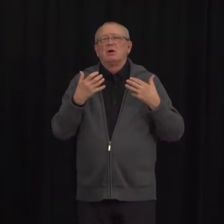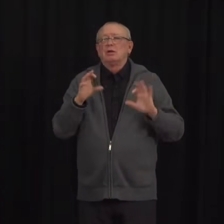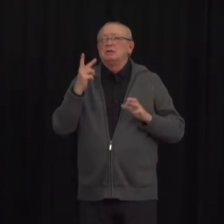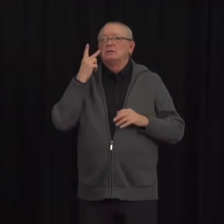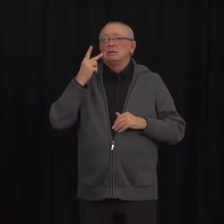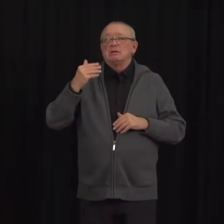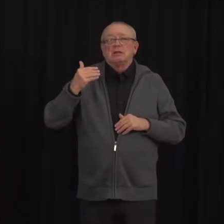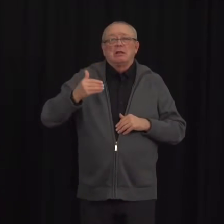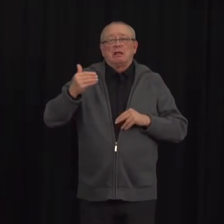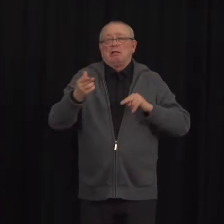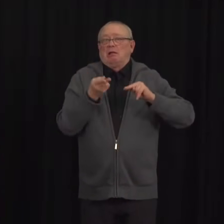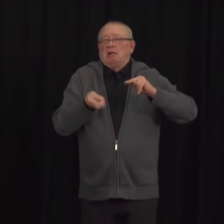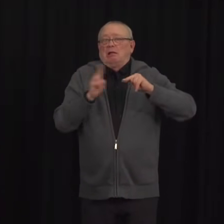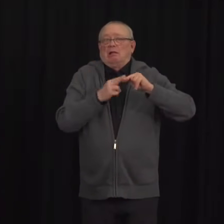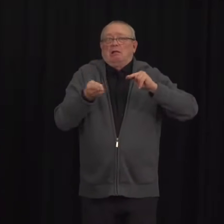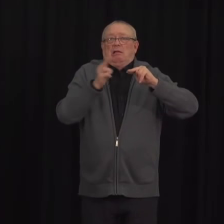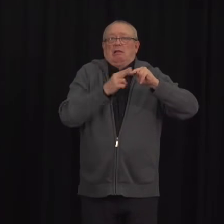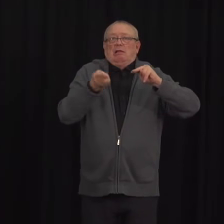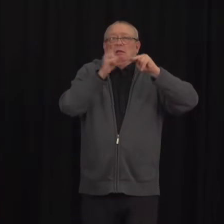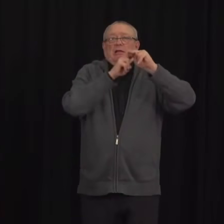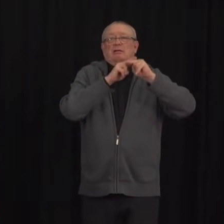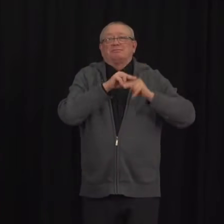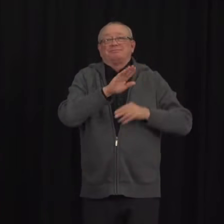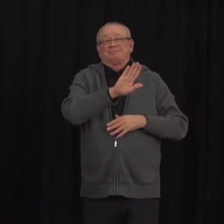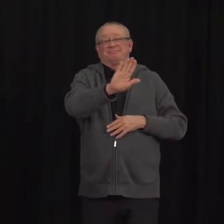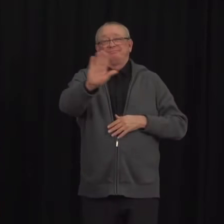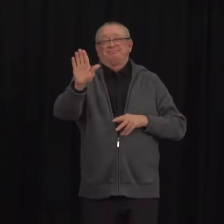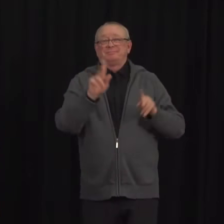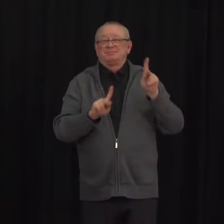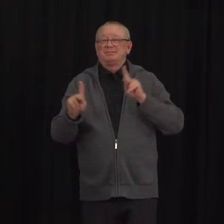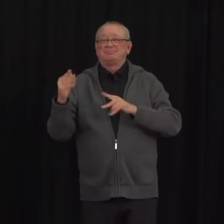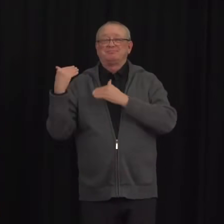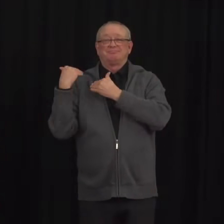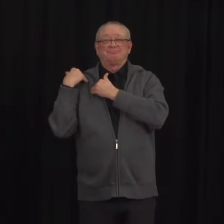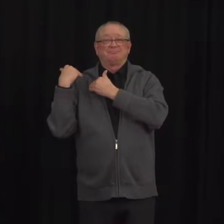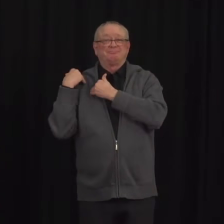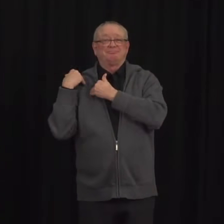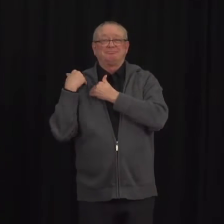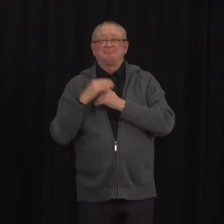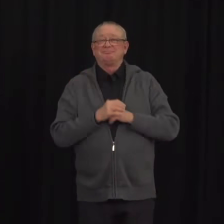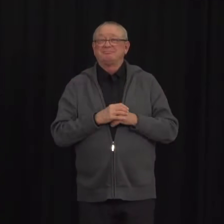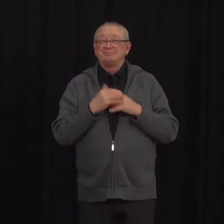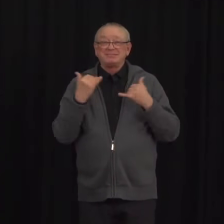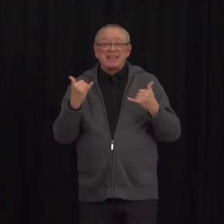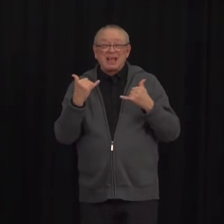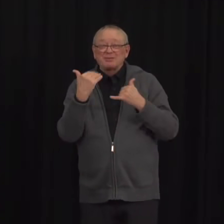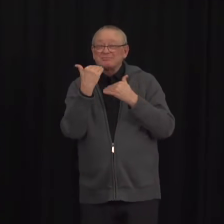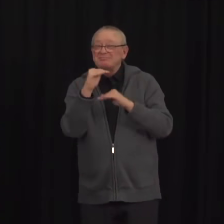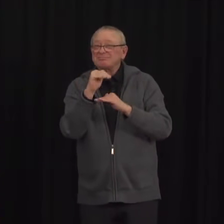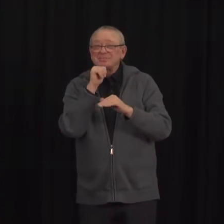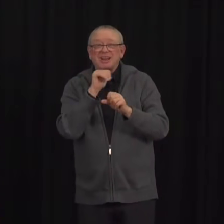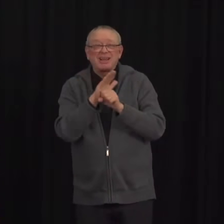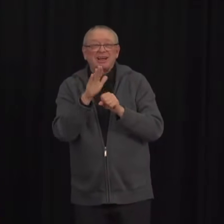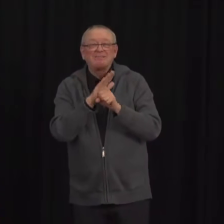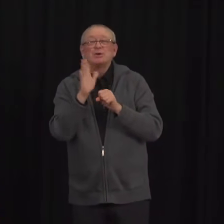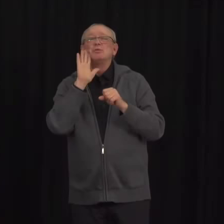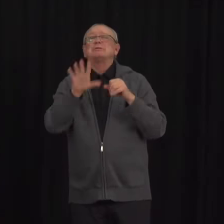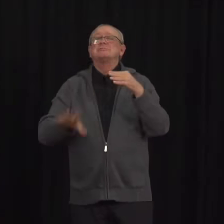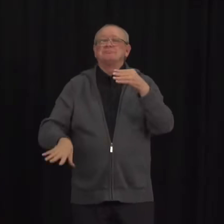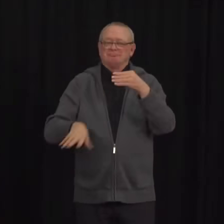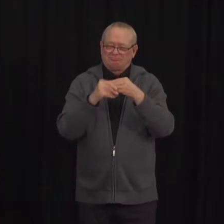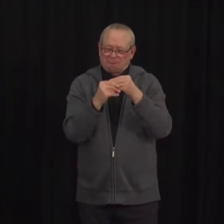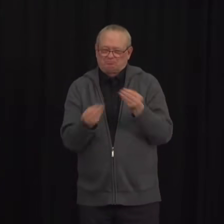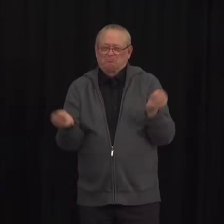cases. Again, that's in our hands, and if the current measures are not sufficient, then additional ones will have to be